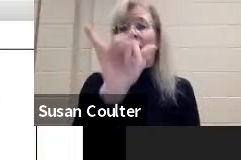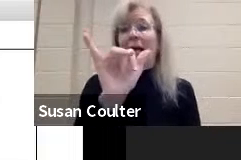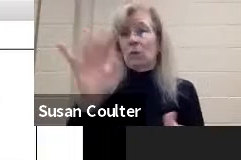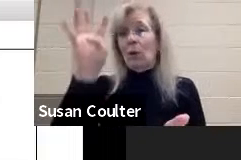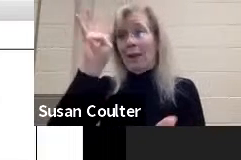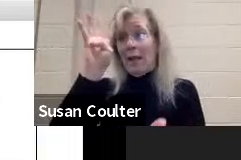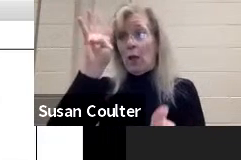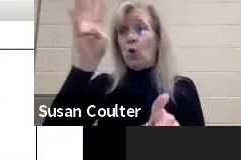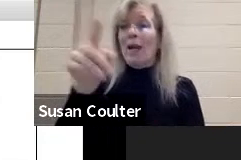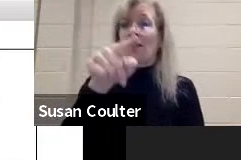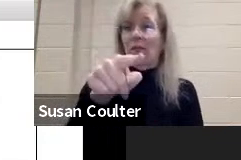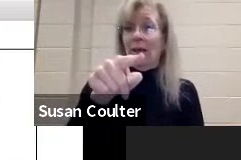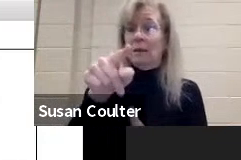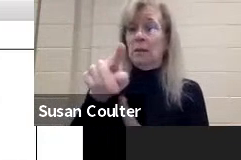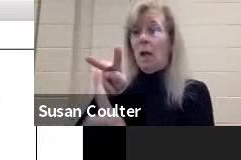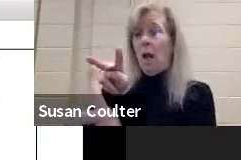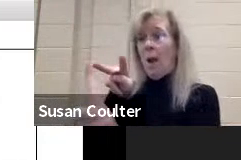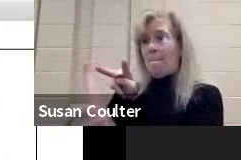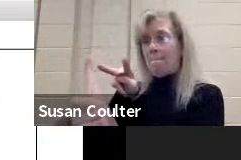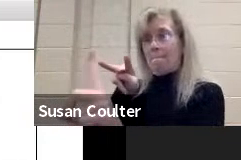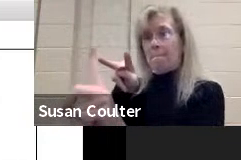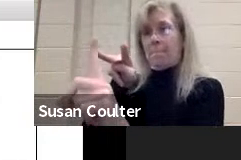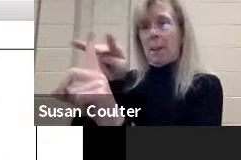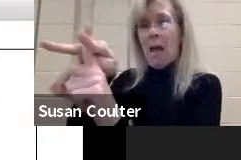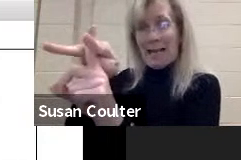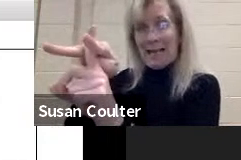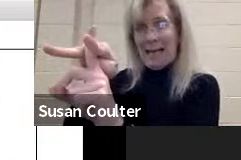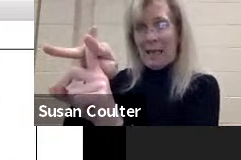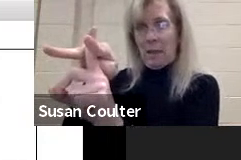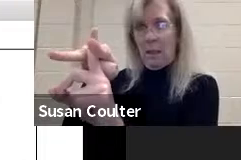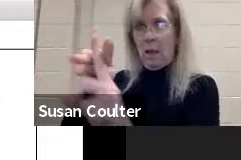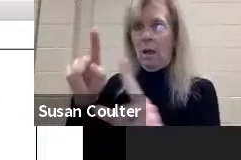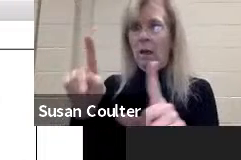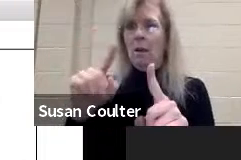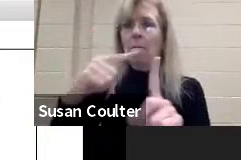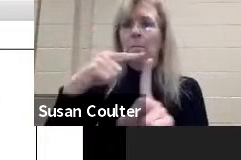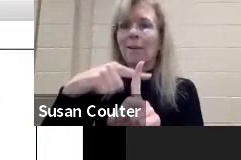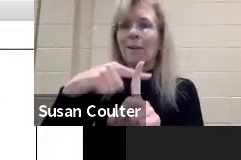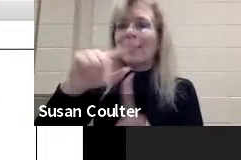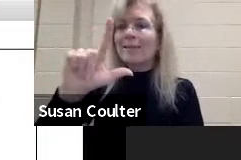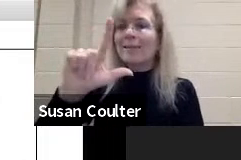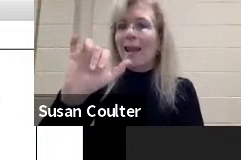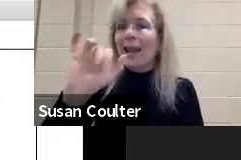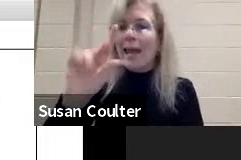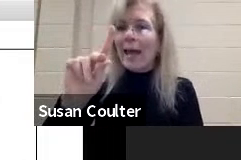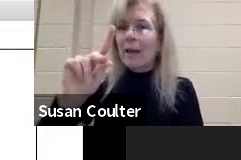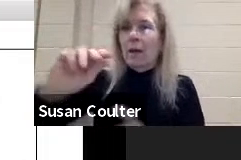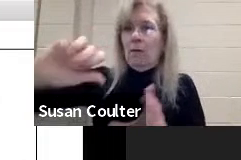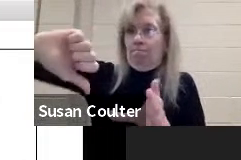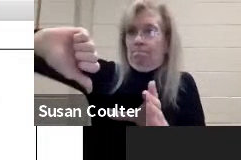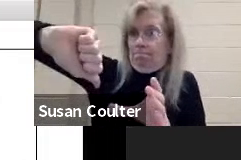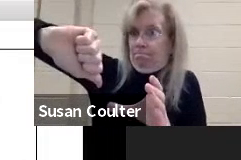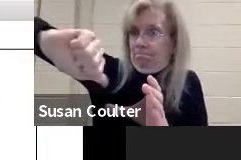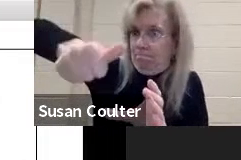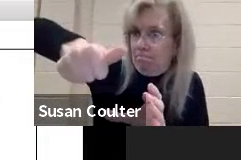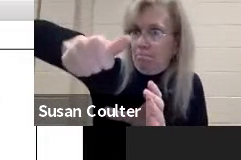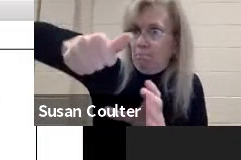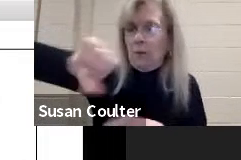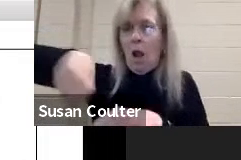So that's when they created this. Plug in, plus a lid,